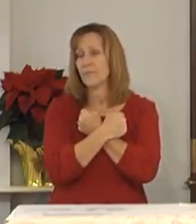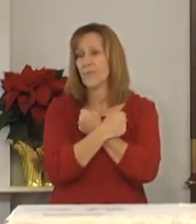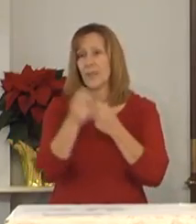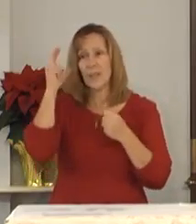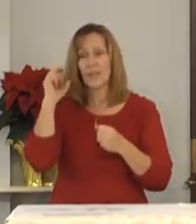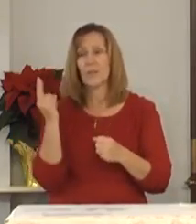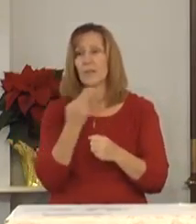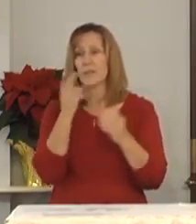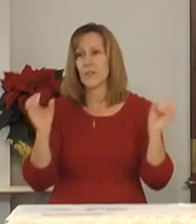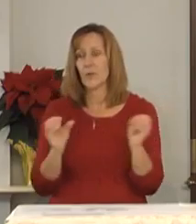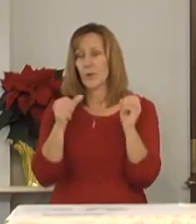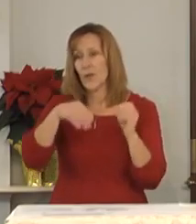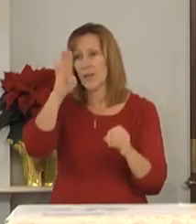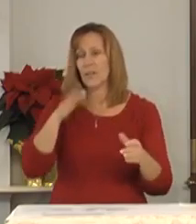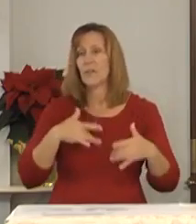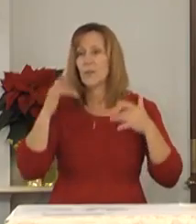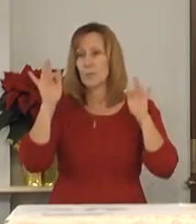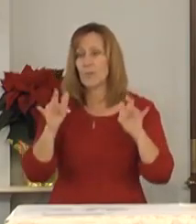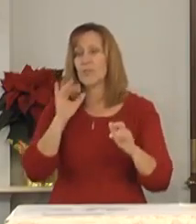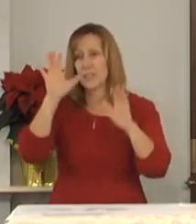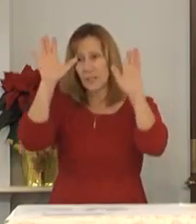Hear us, O God.